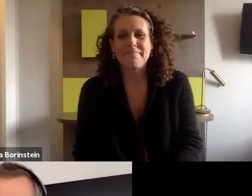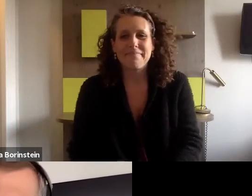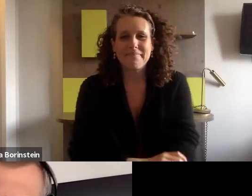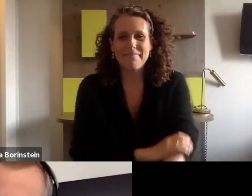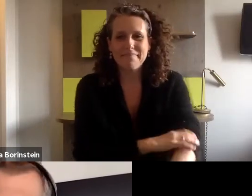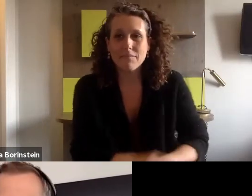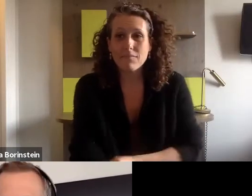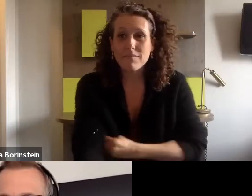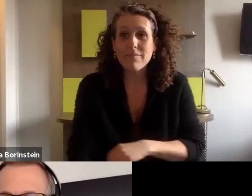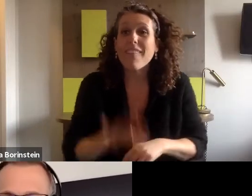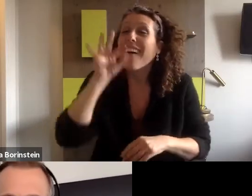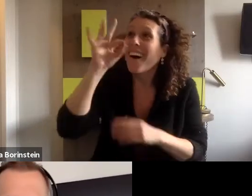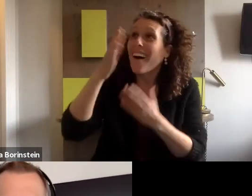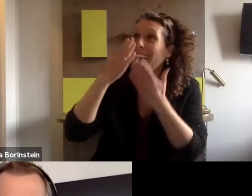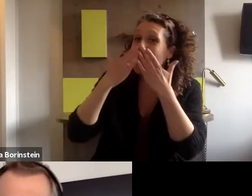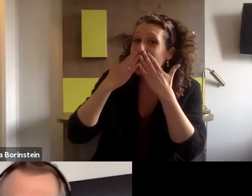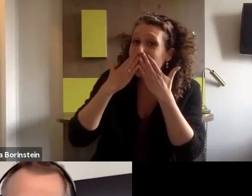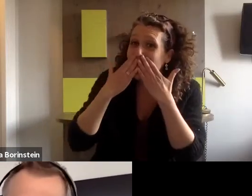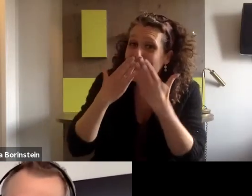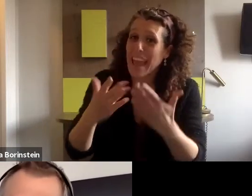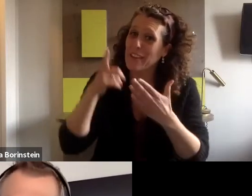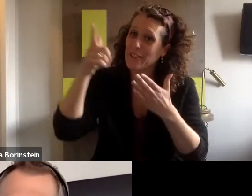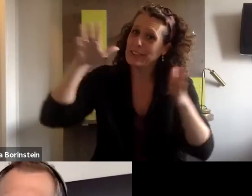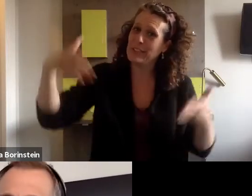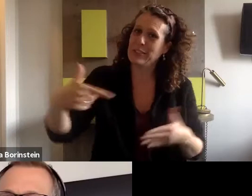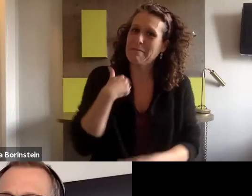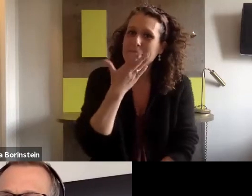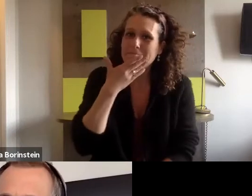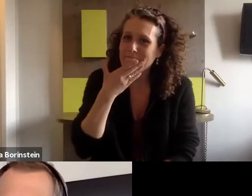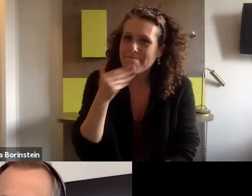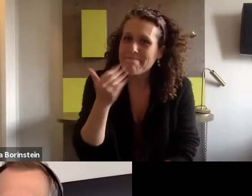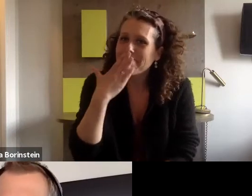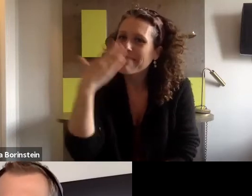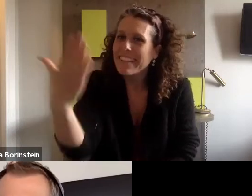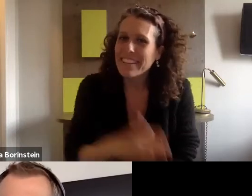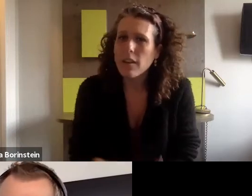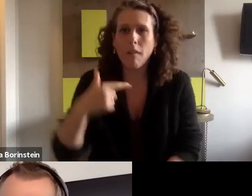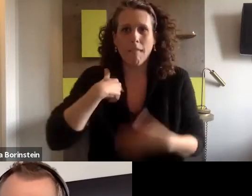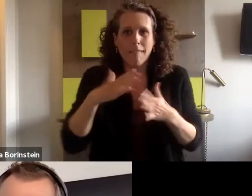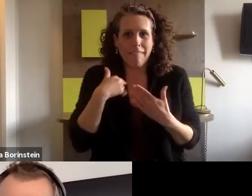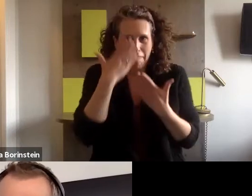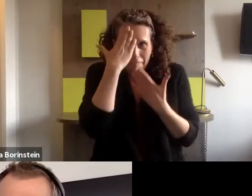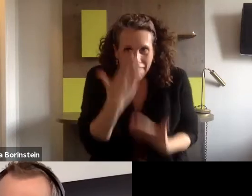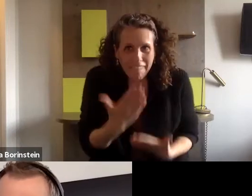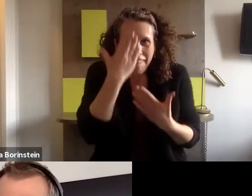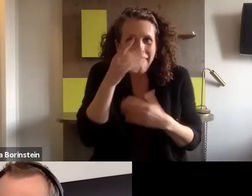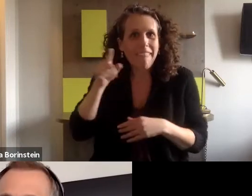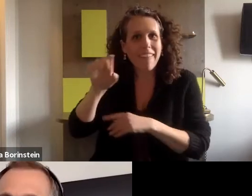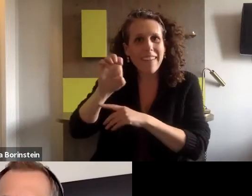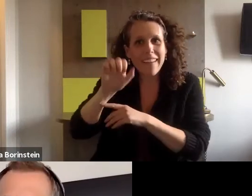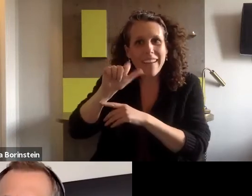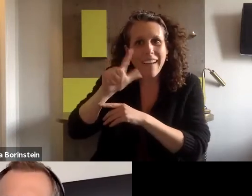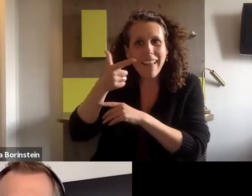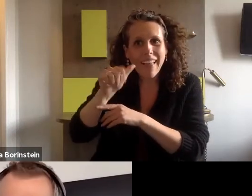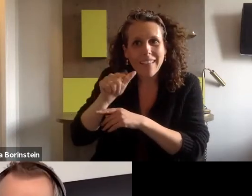so thanks, Richard, for the very kind introduction. I feel very honored to be asked by the EALTA for doing